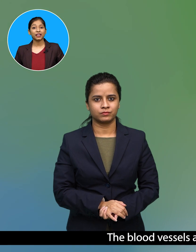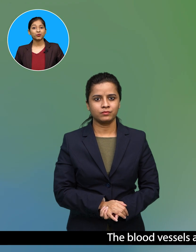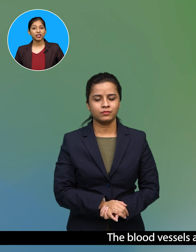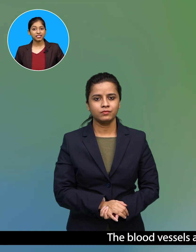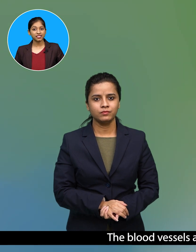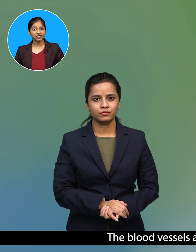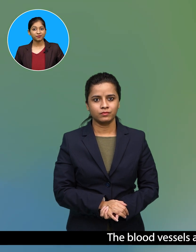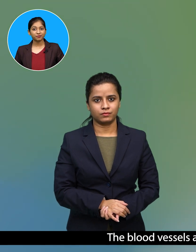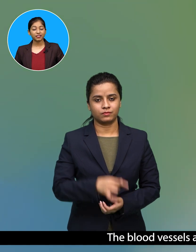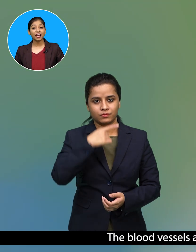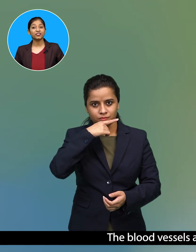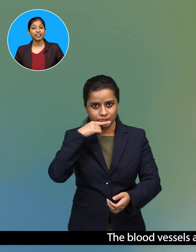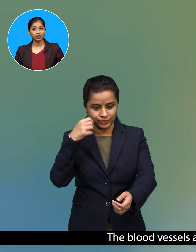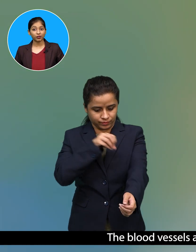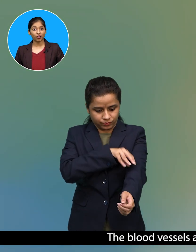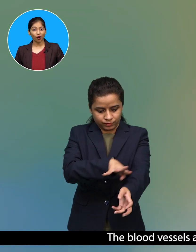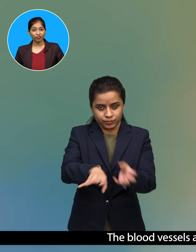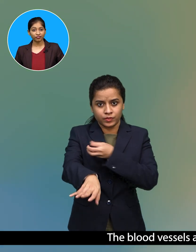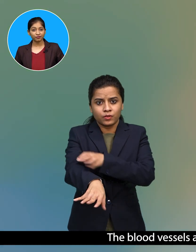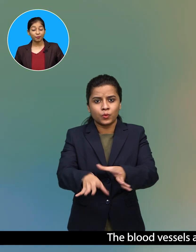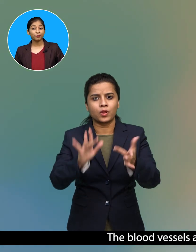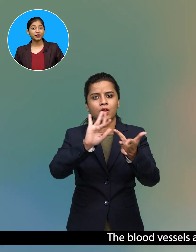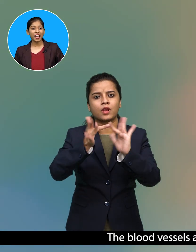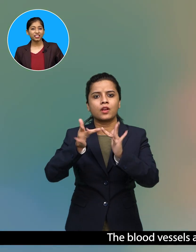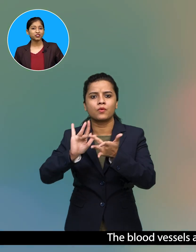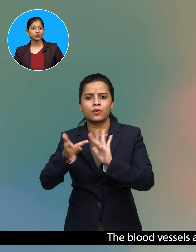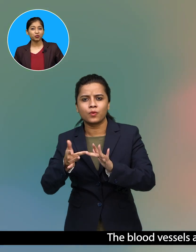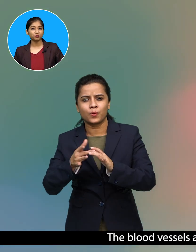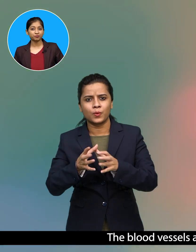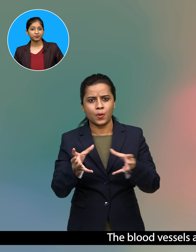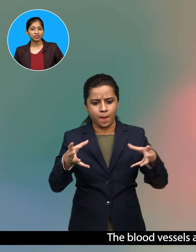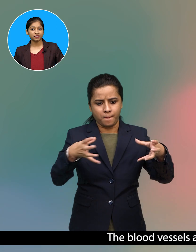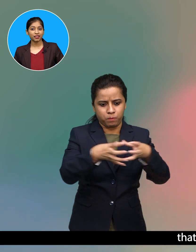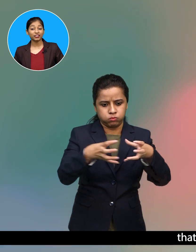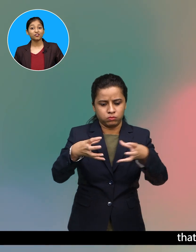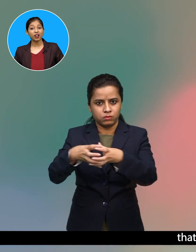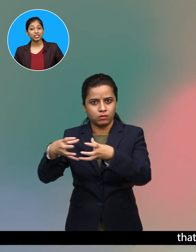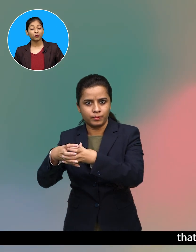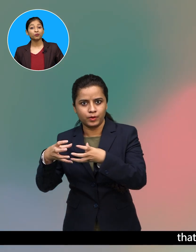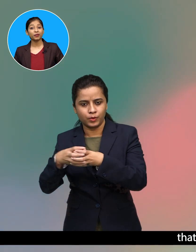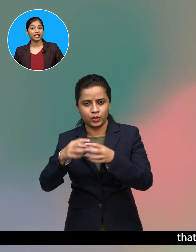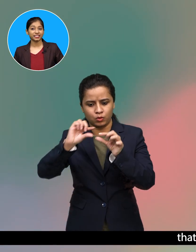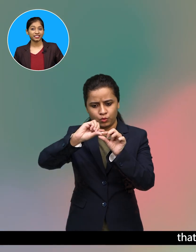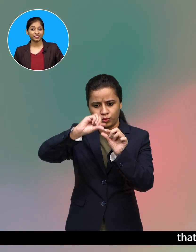The blood vessels are a network of branched tubes that